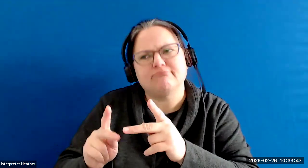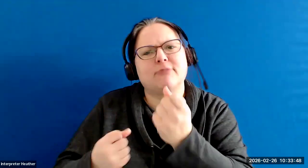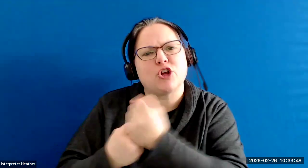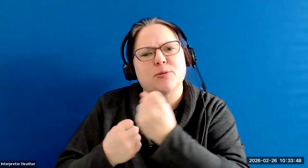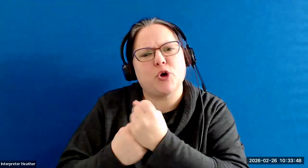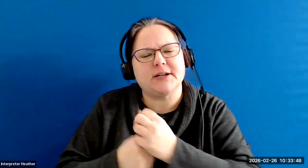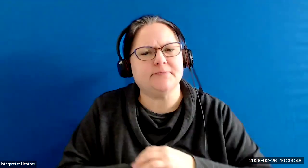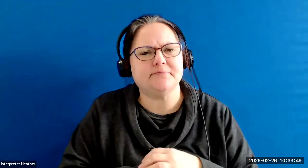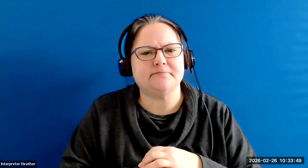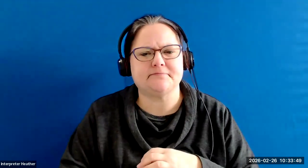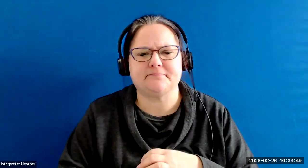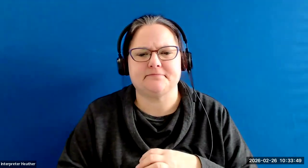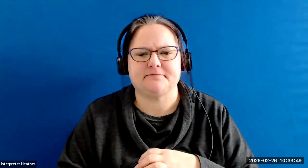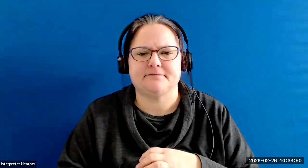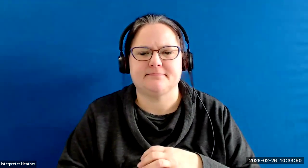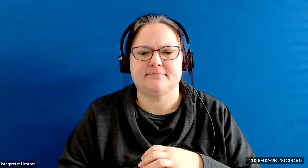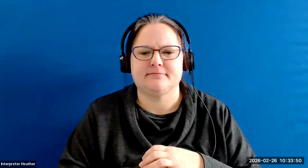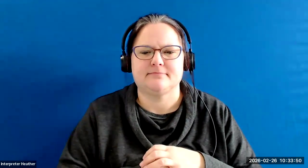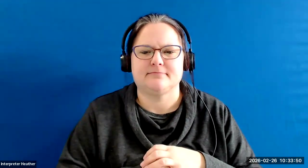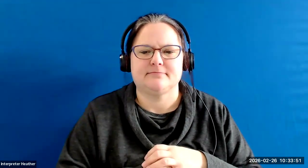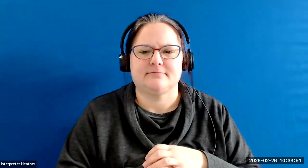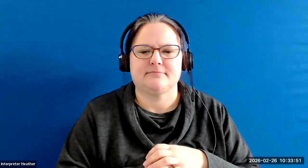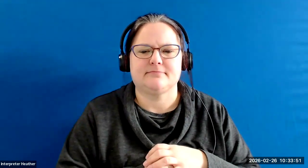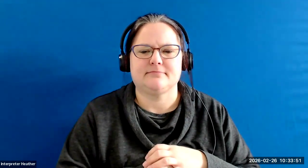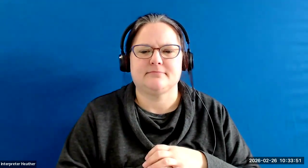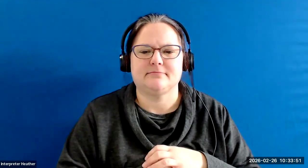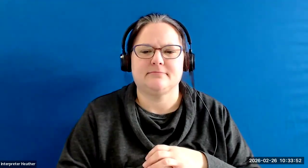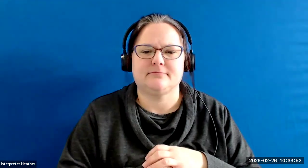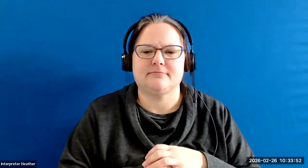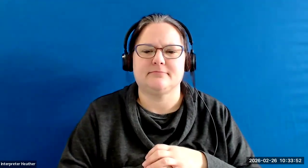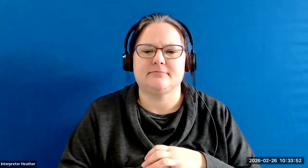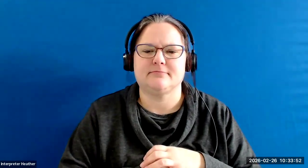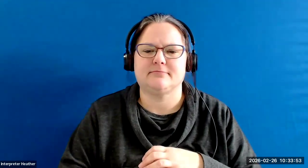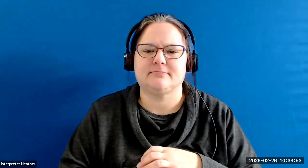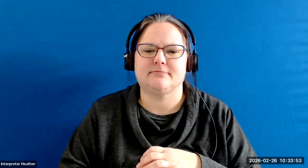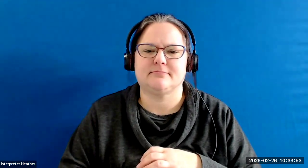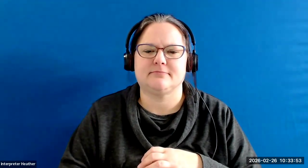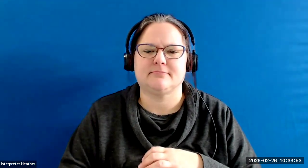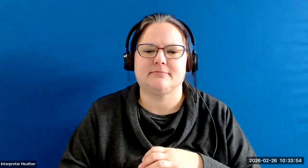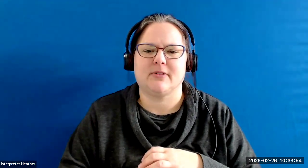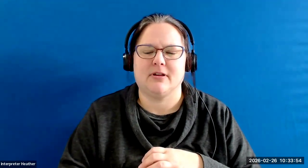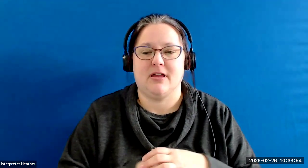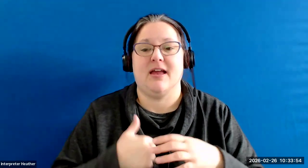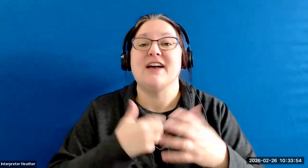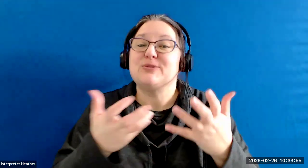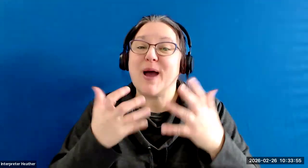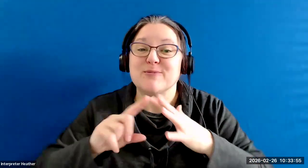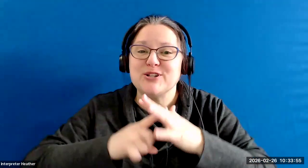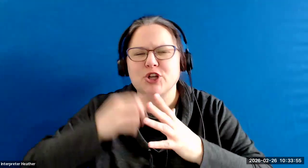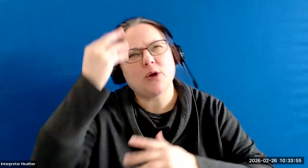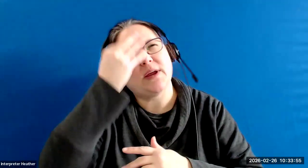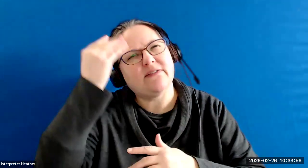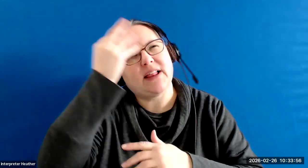please. So I want us to start with a bit of a reflection